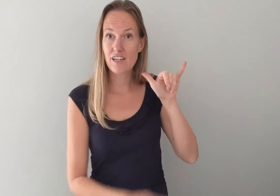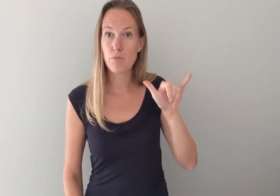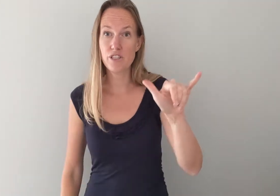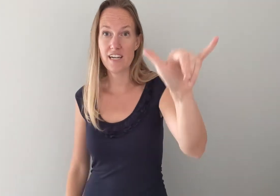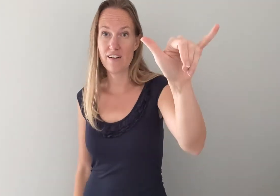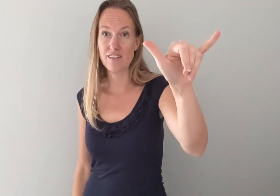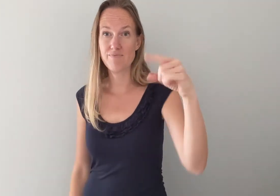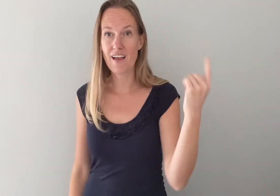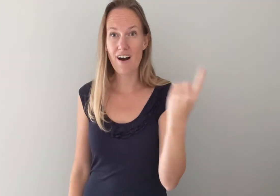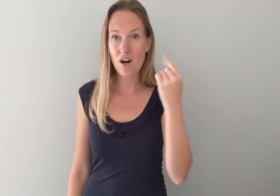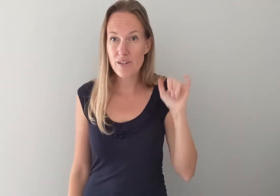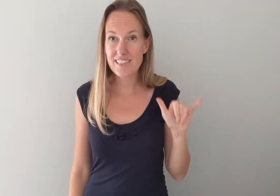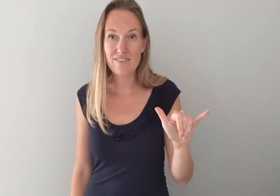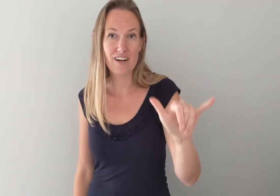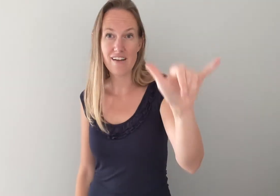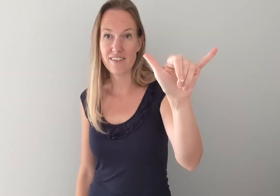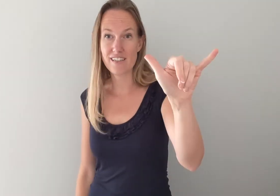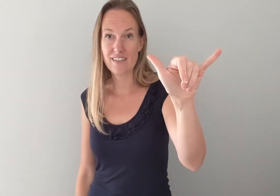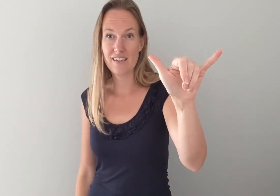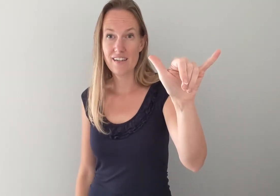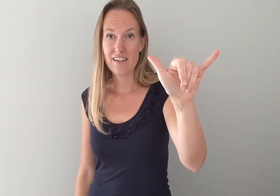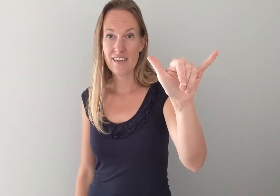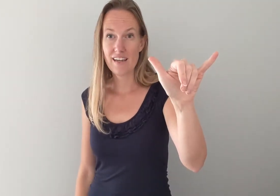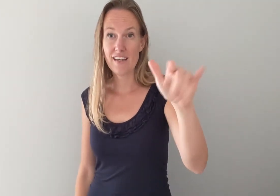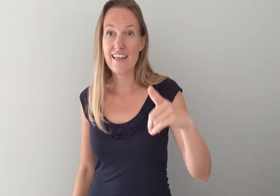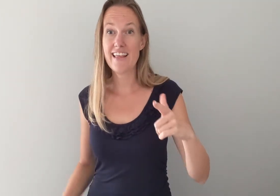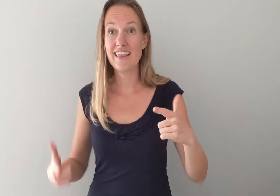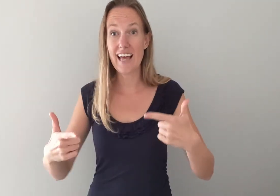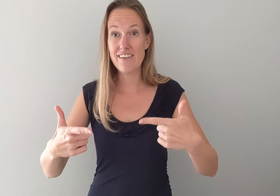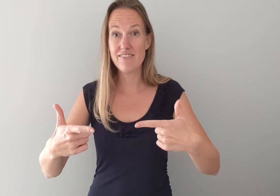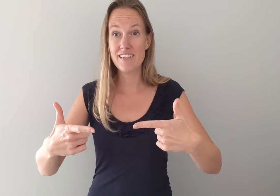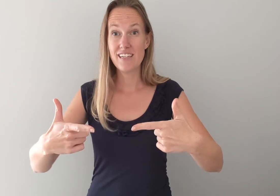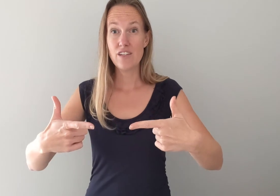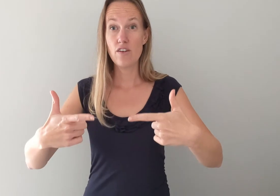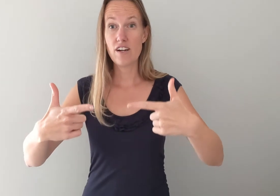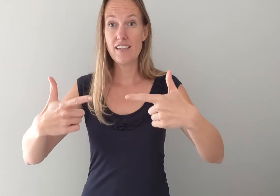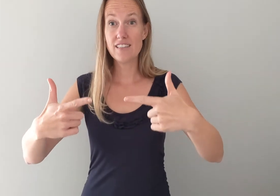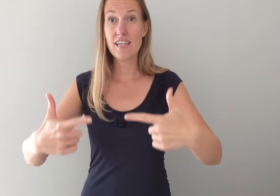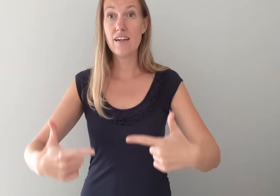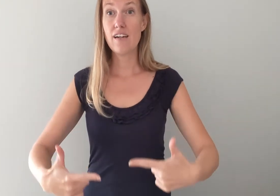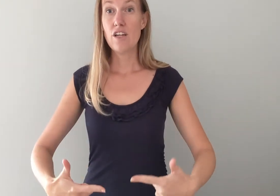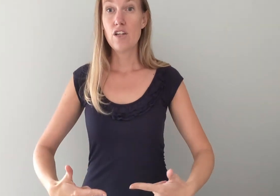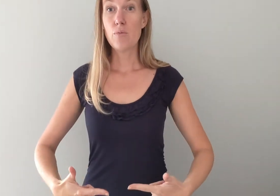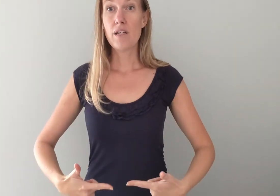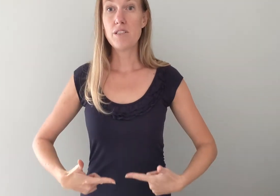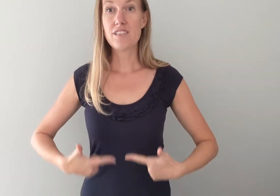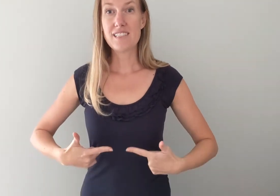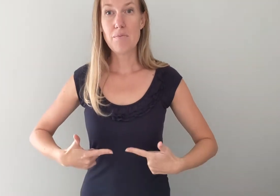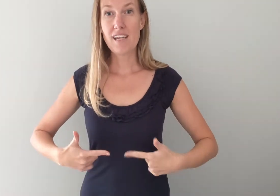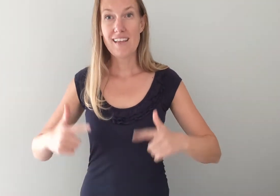you push it out. Always and forever. Okay, and then life, you have your L's here, you bring them to your stomach and then